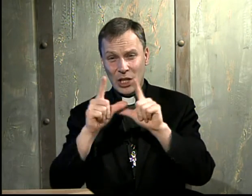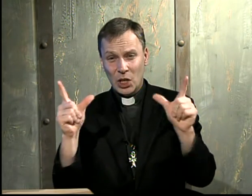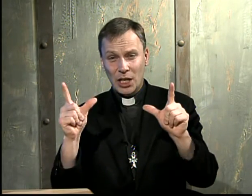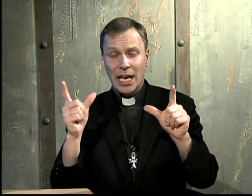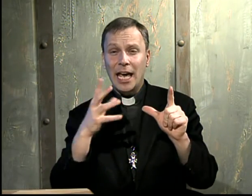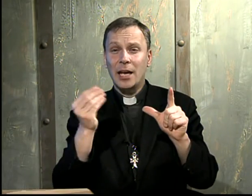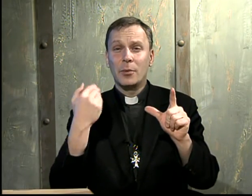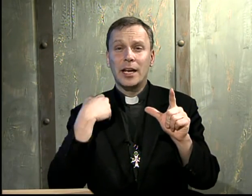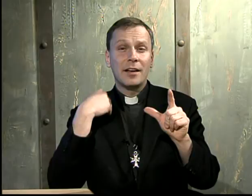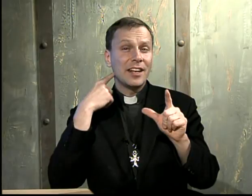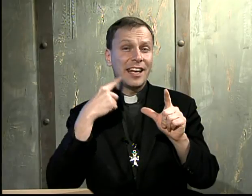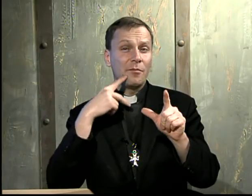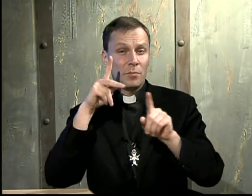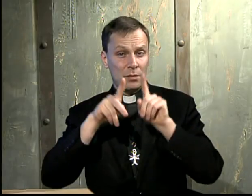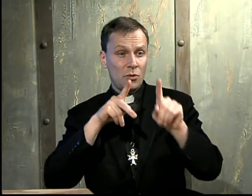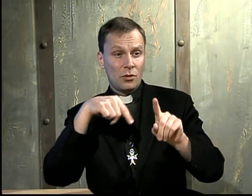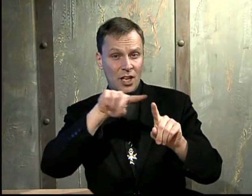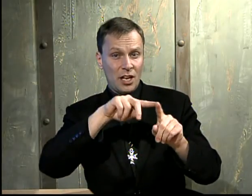English.